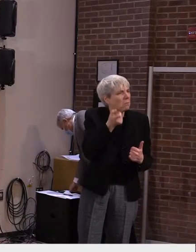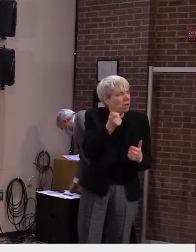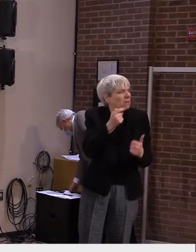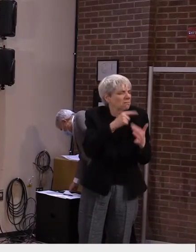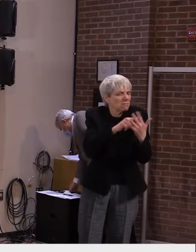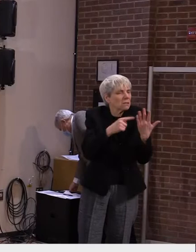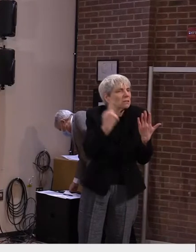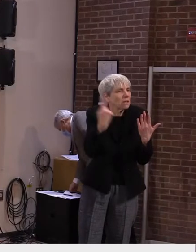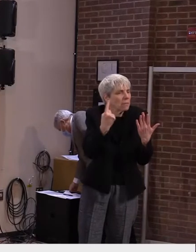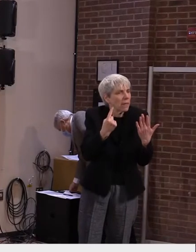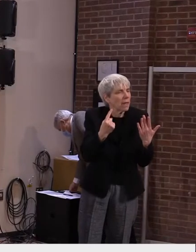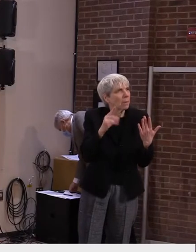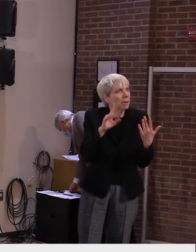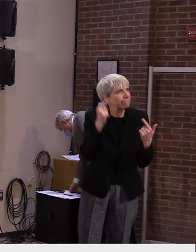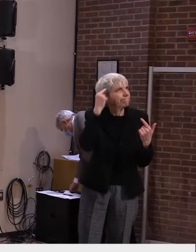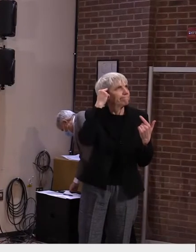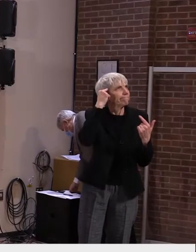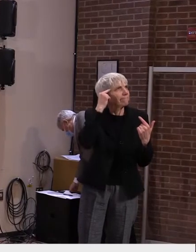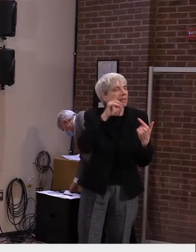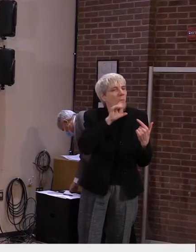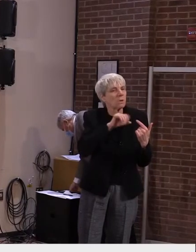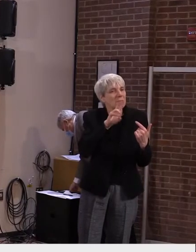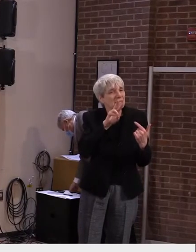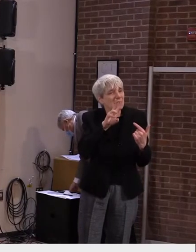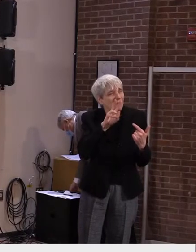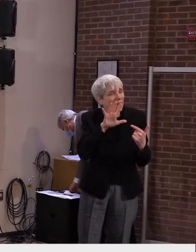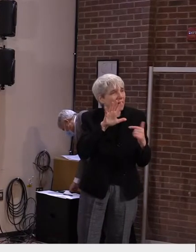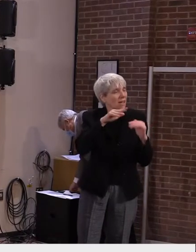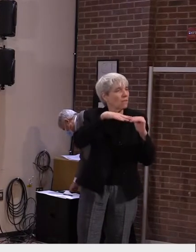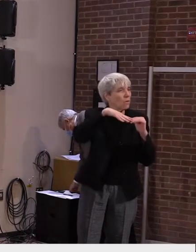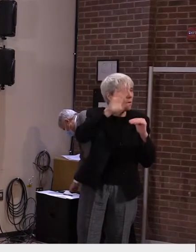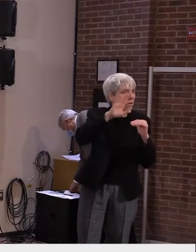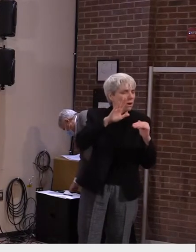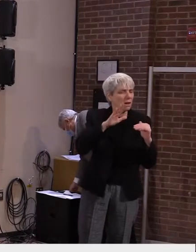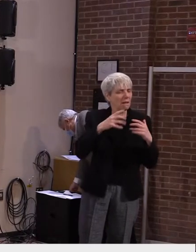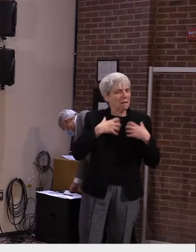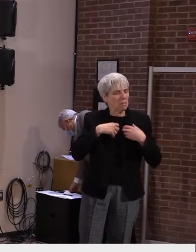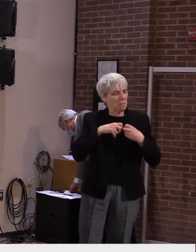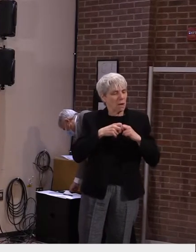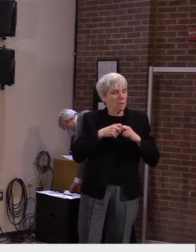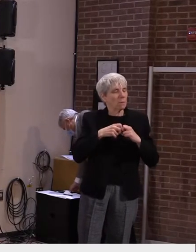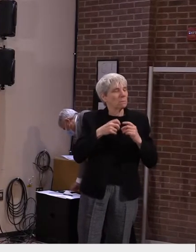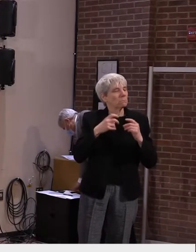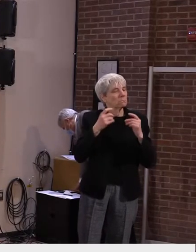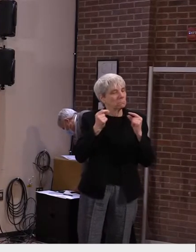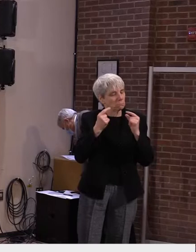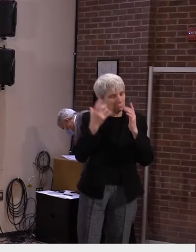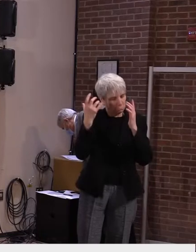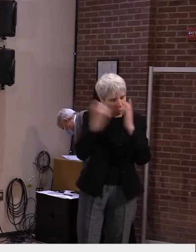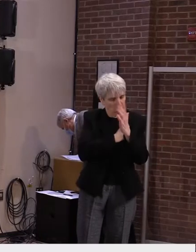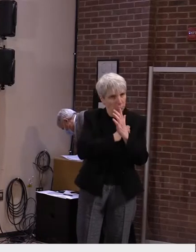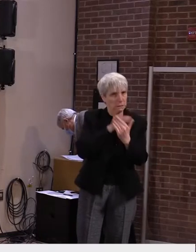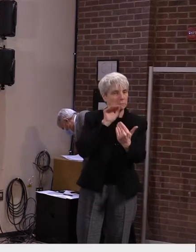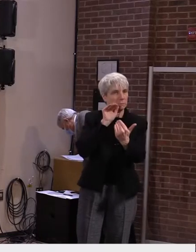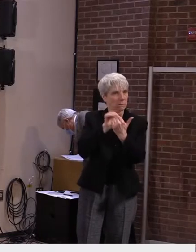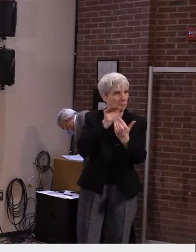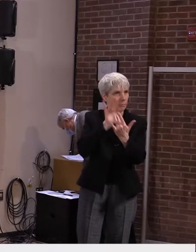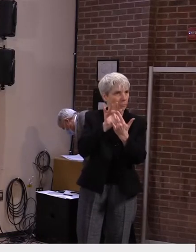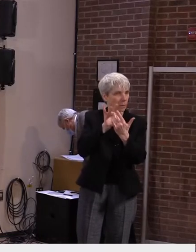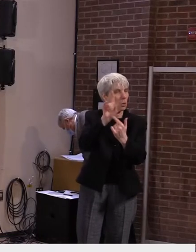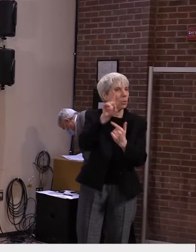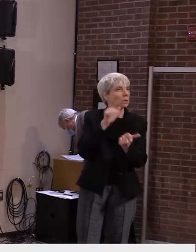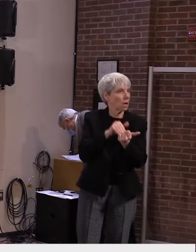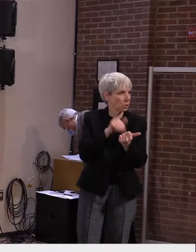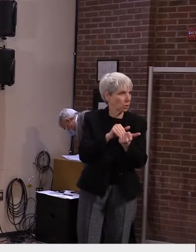or your other medical conditions. We just want you to connect so quickly that seamlessly your doctor can then order